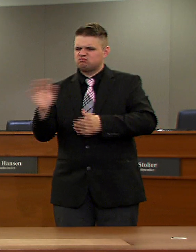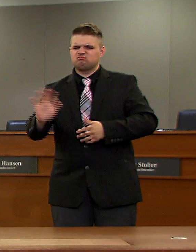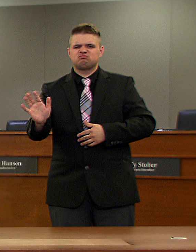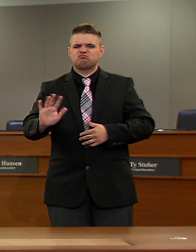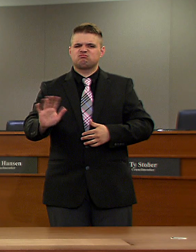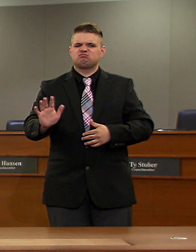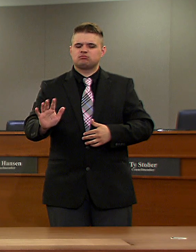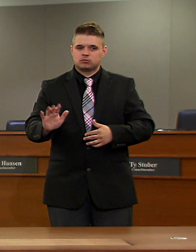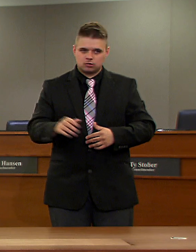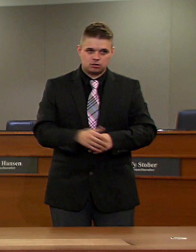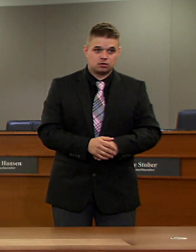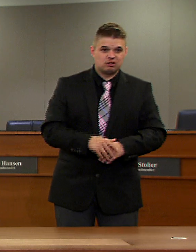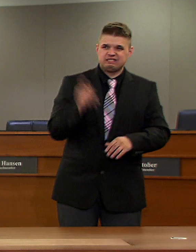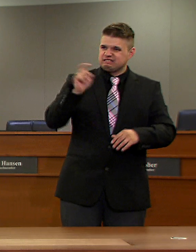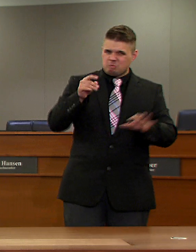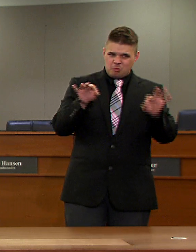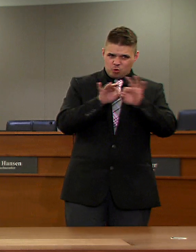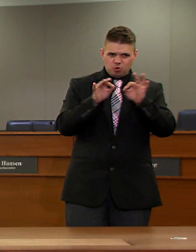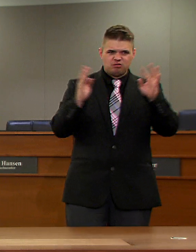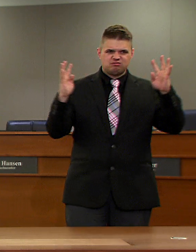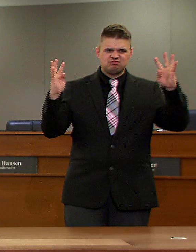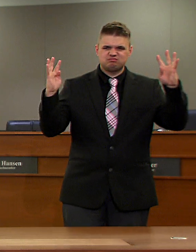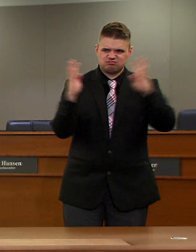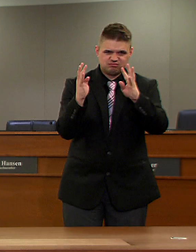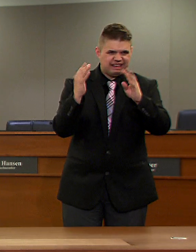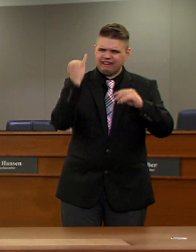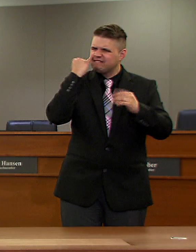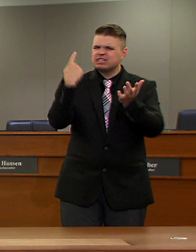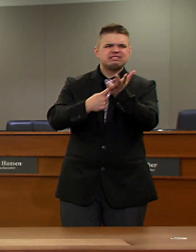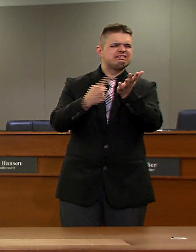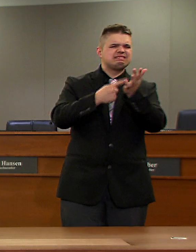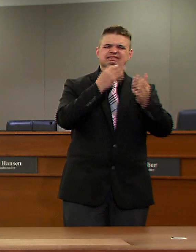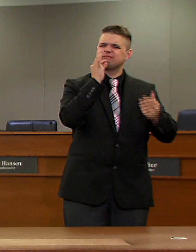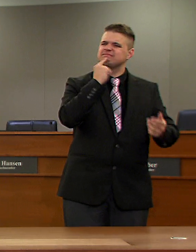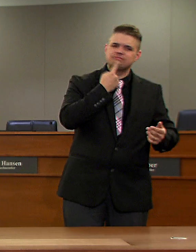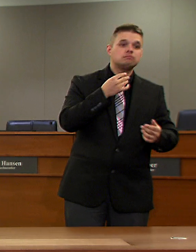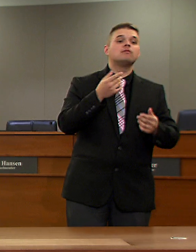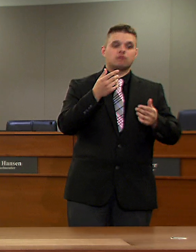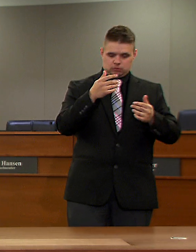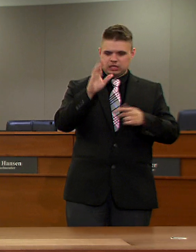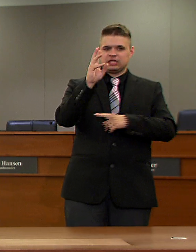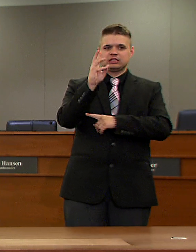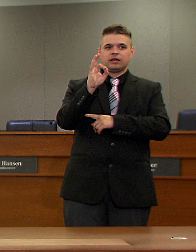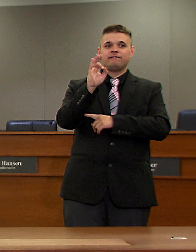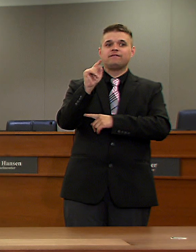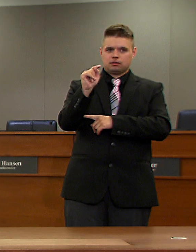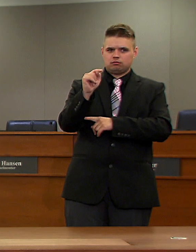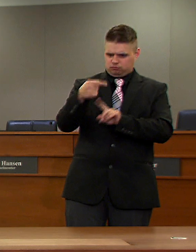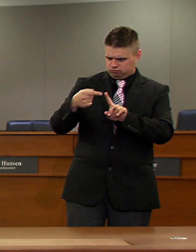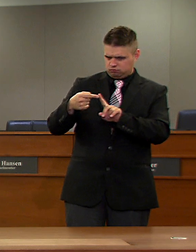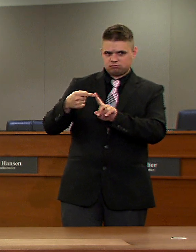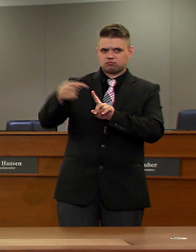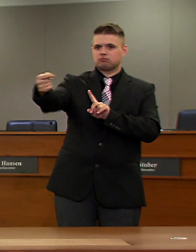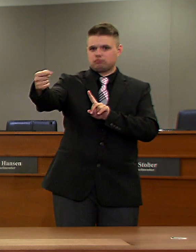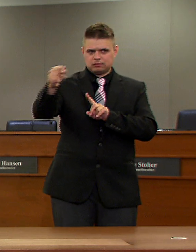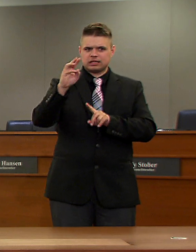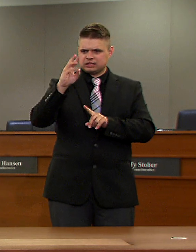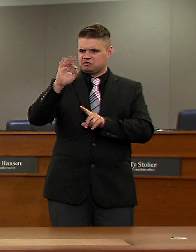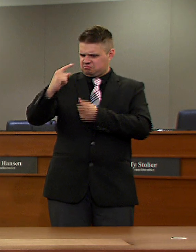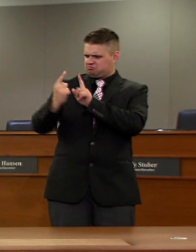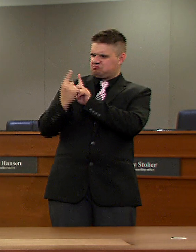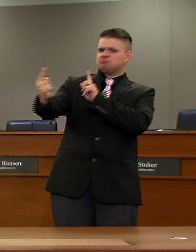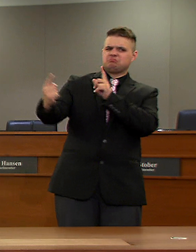6 feet apart. You've heard that, but 6 feet is a long distance. Please also don't plan